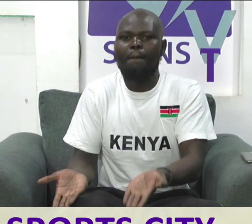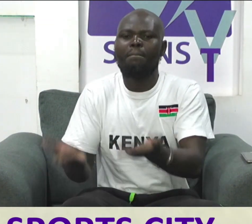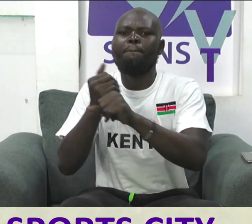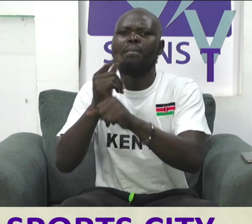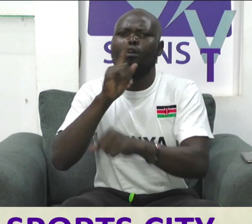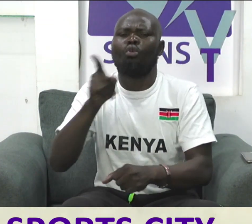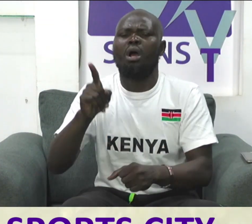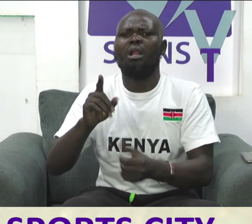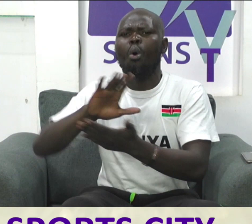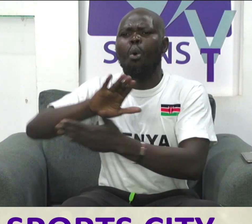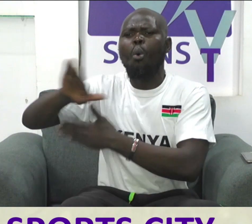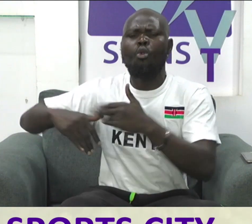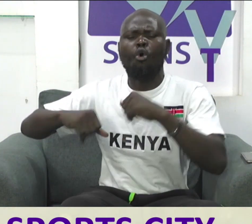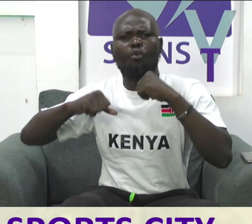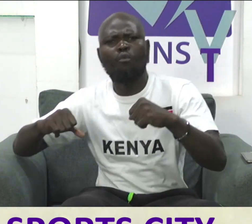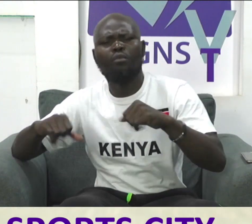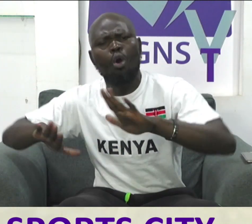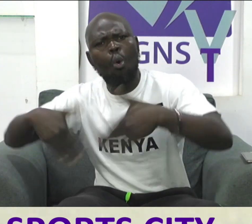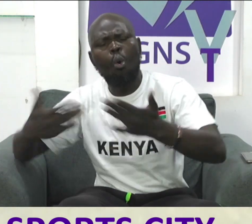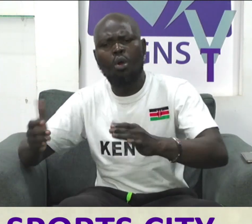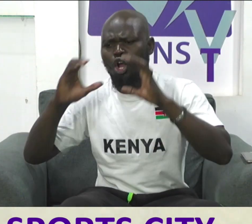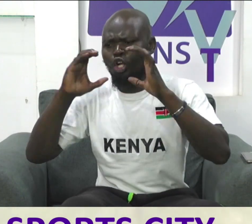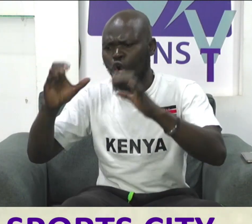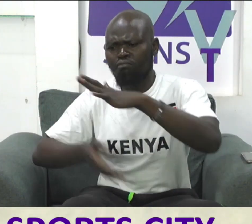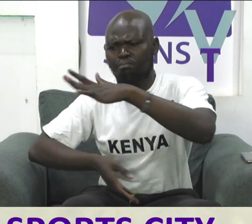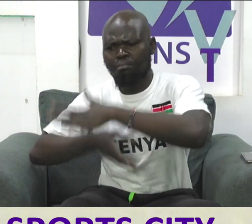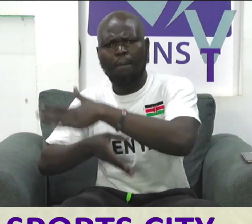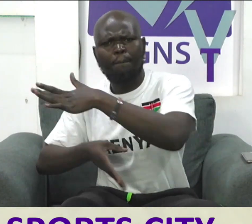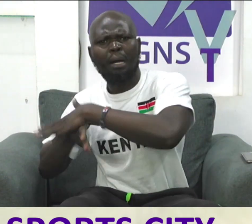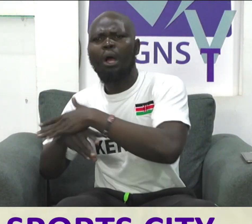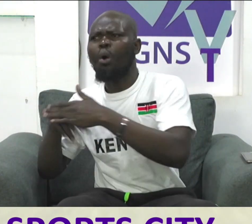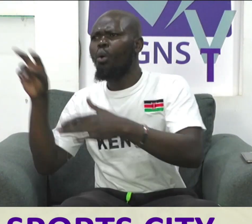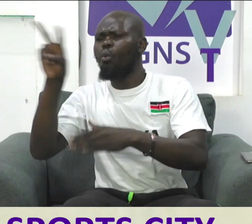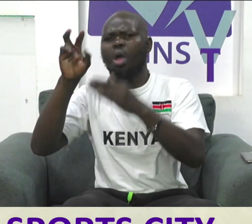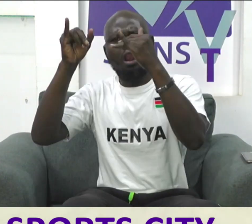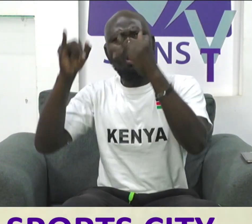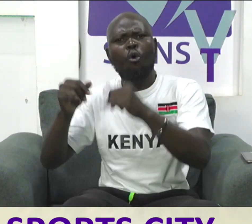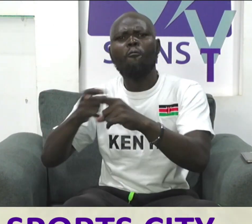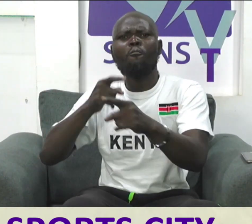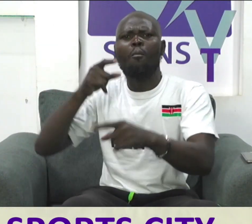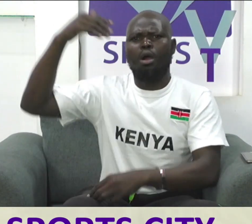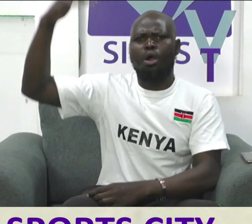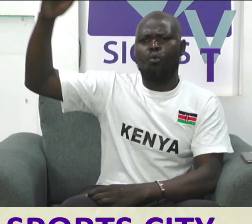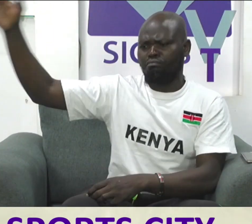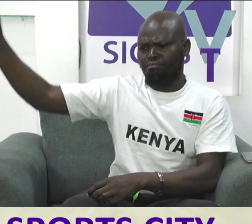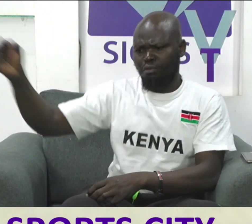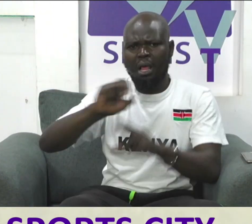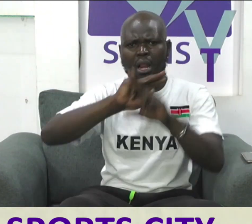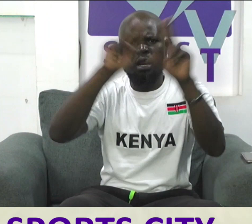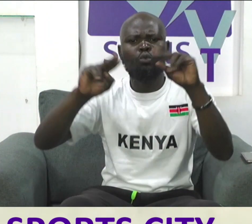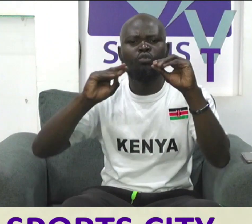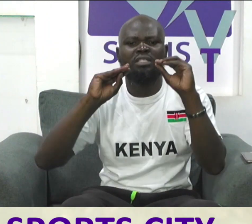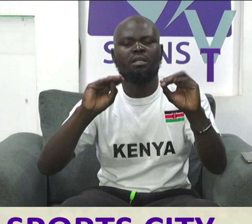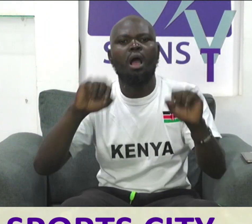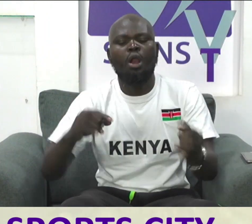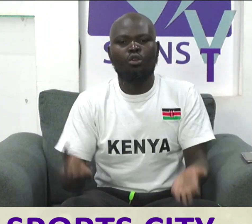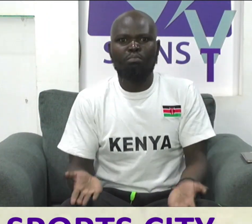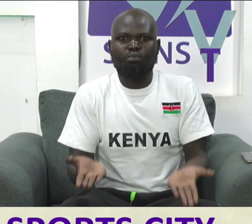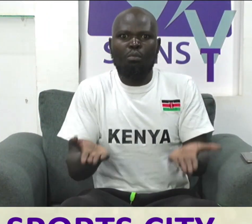do you think that there is anything they can do to change what is happening in their camp? Or is it that